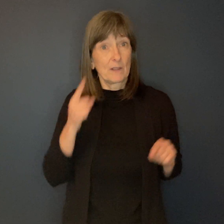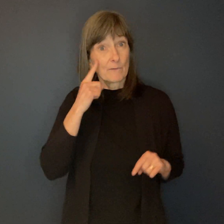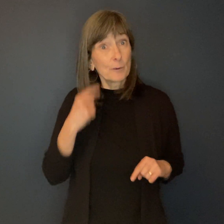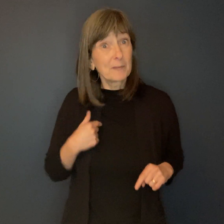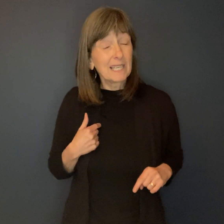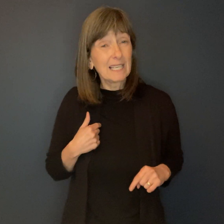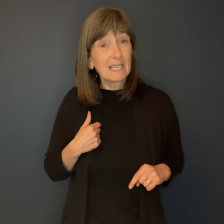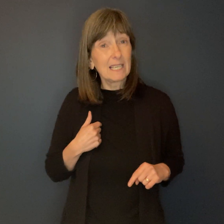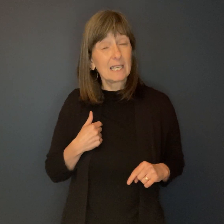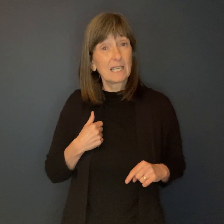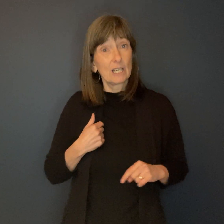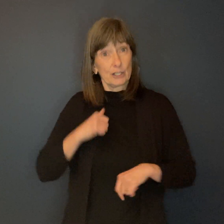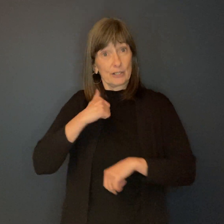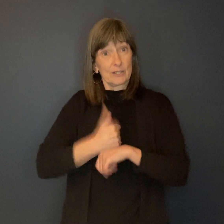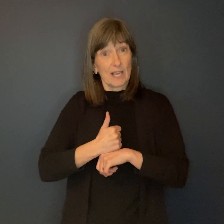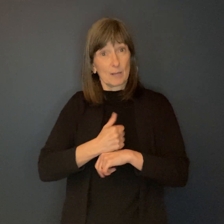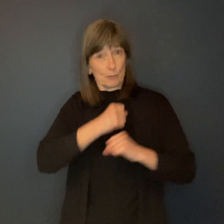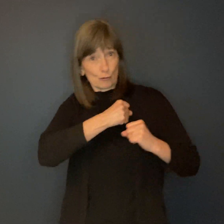And if you are going to have